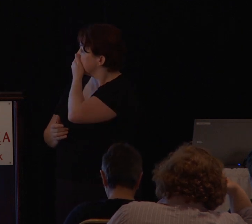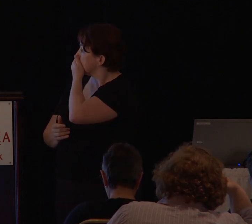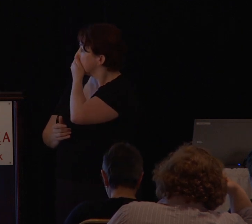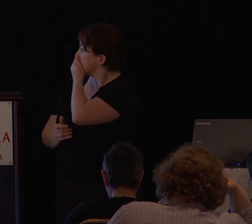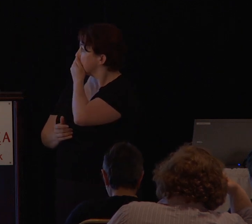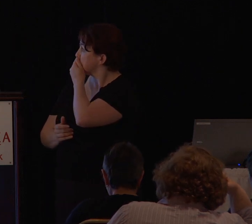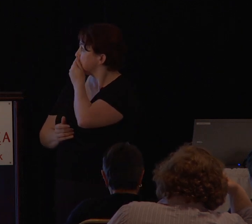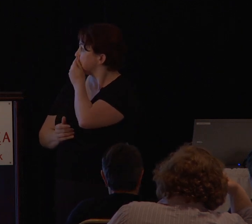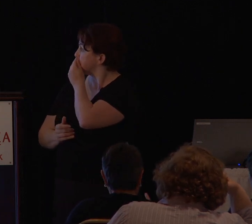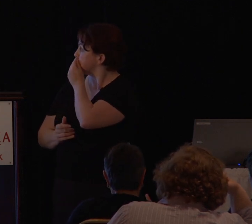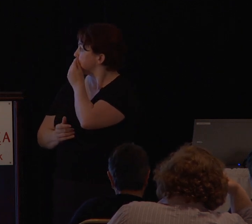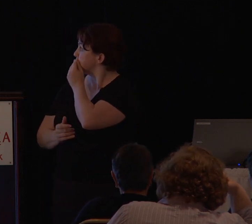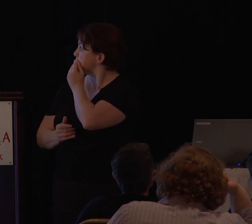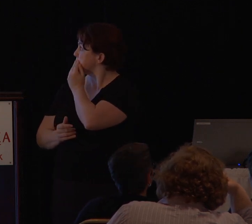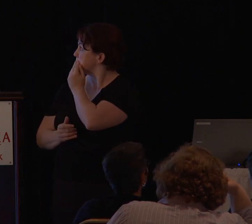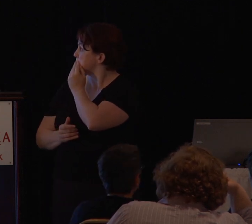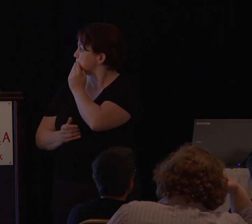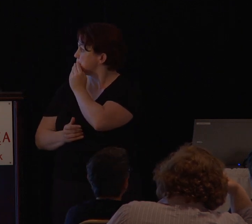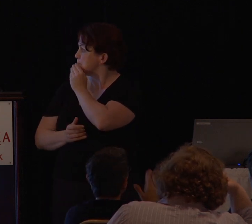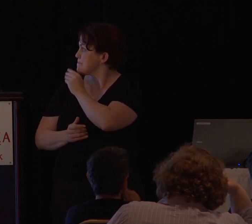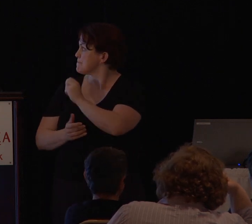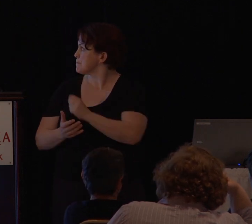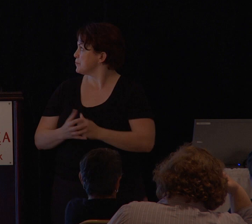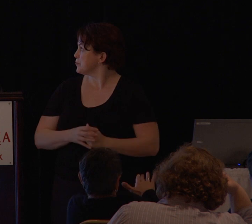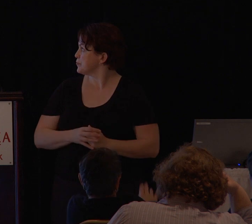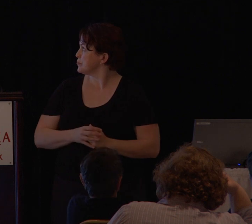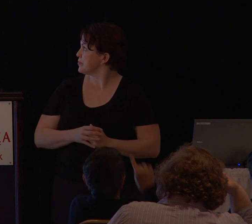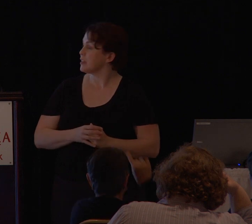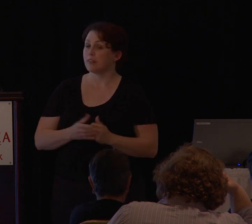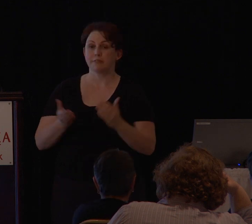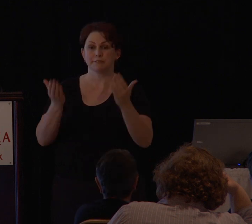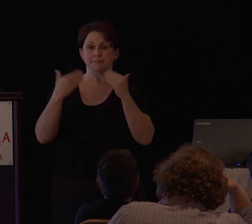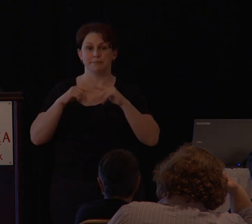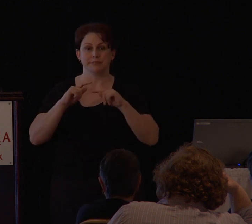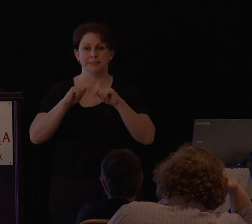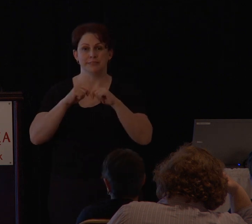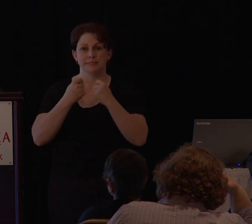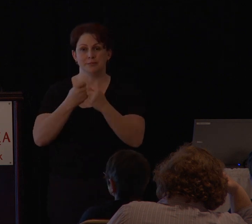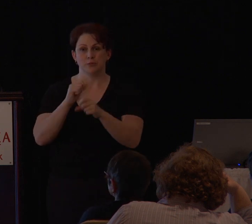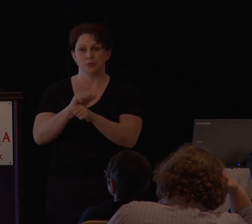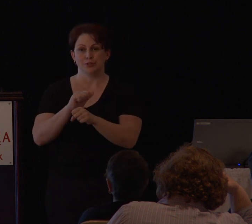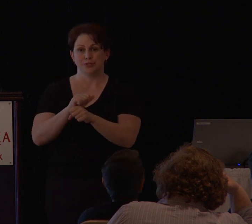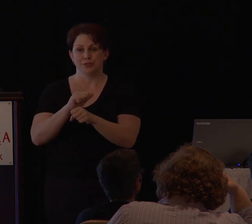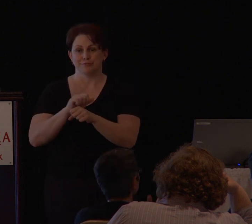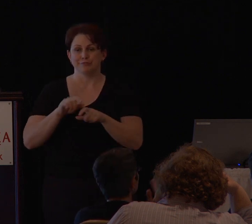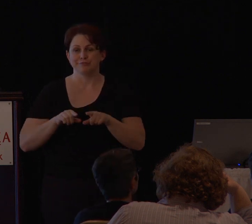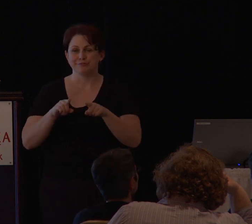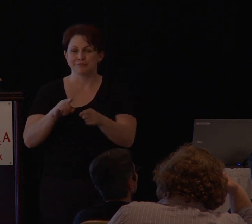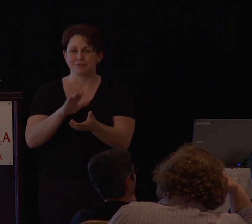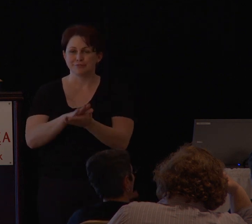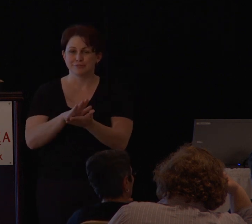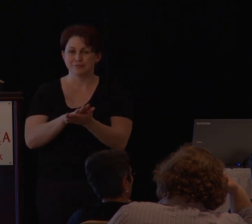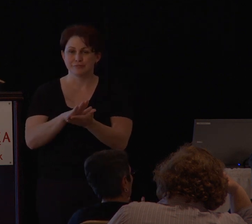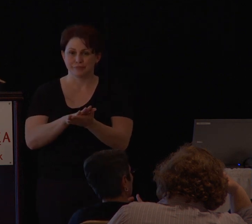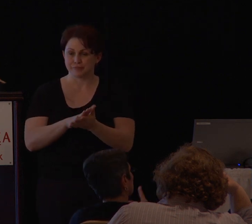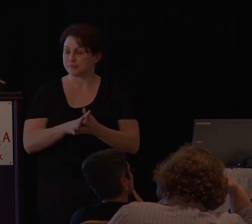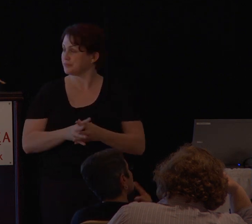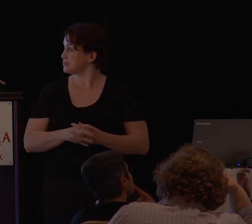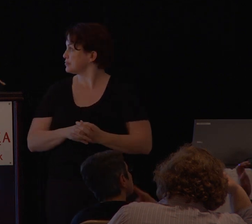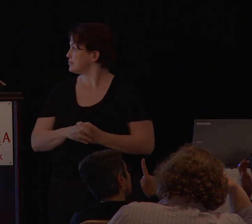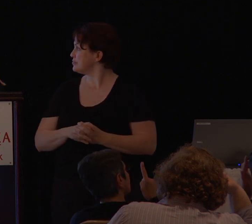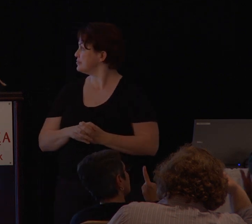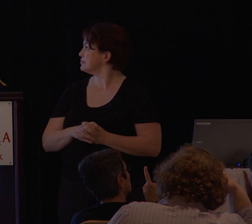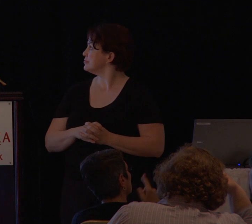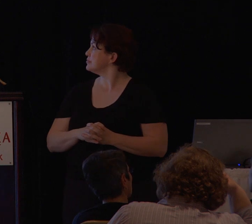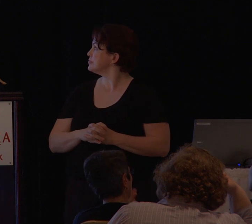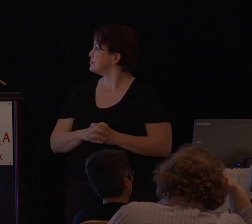And the third strategy that the teachers used was teamwork within the school. As this one